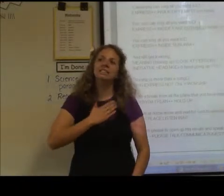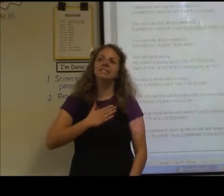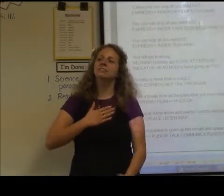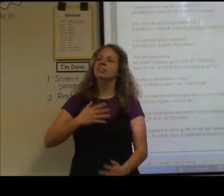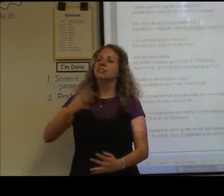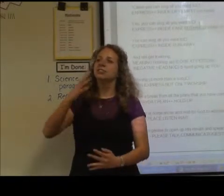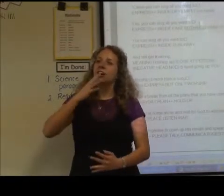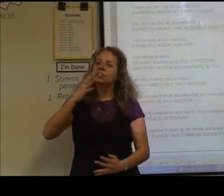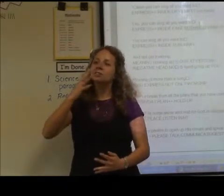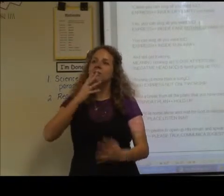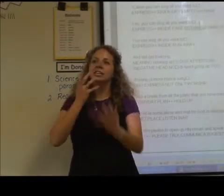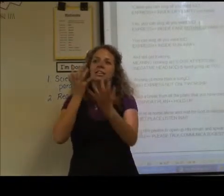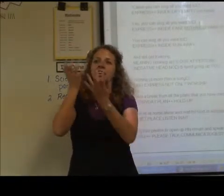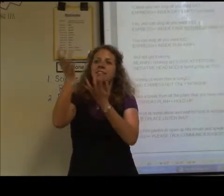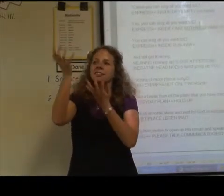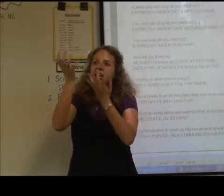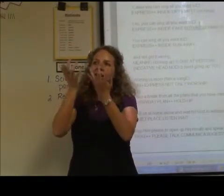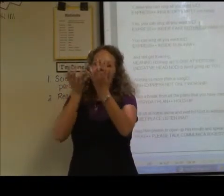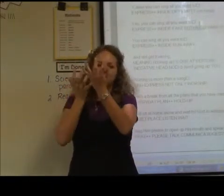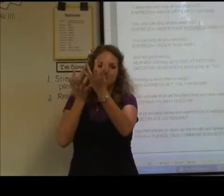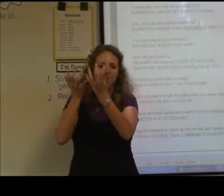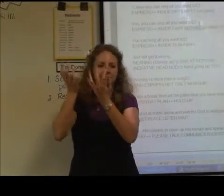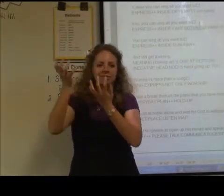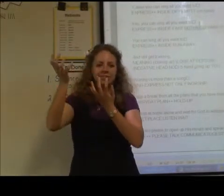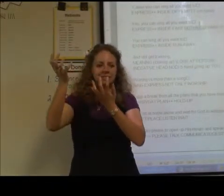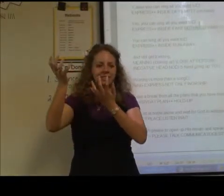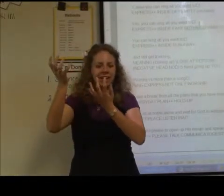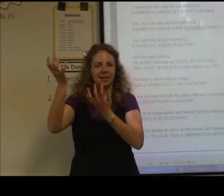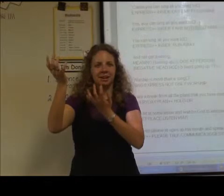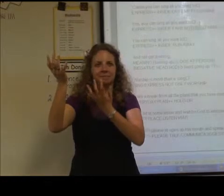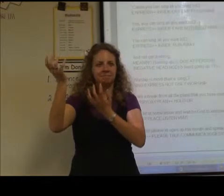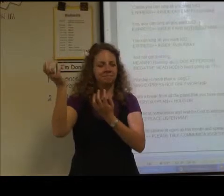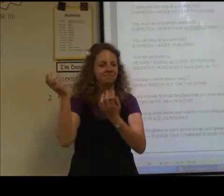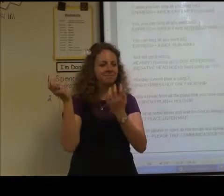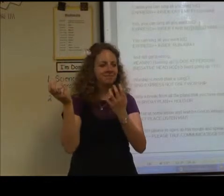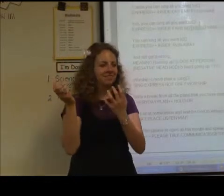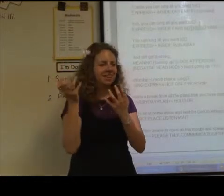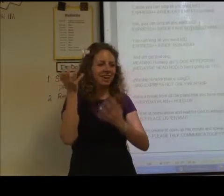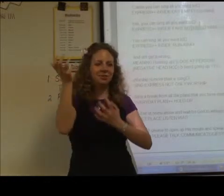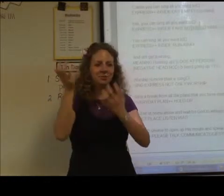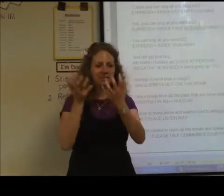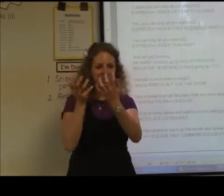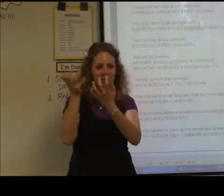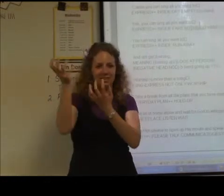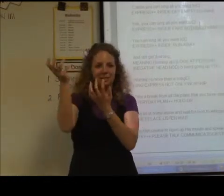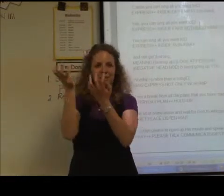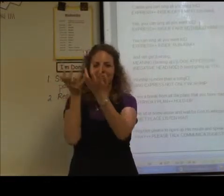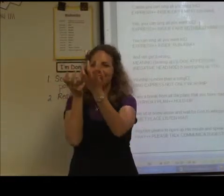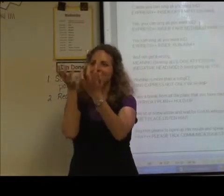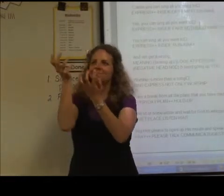please talk to me, and then like, I don't know what this one is, but like,